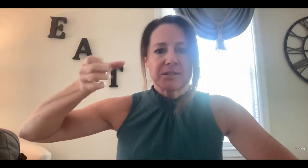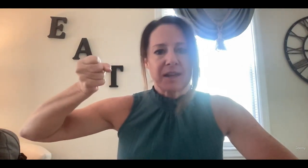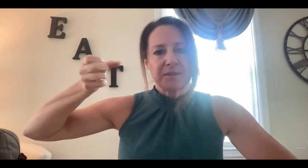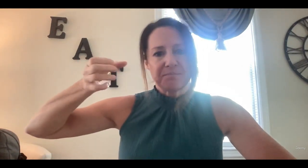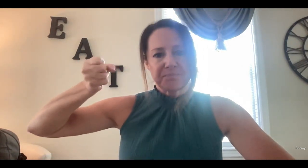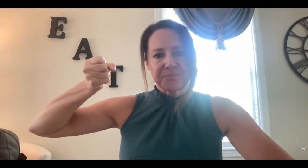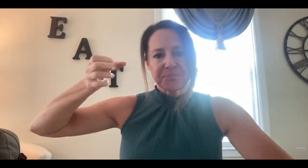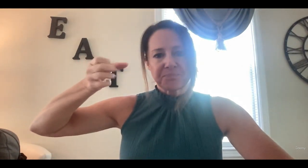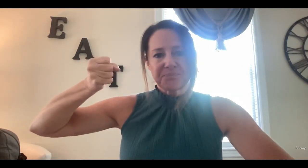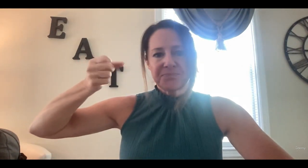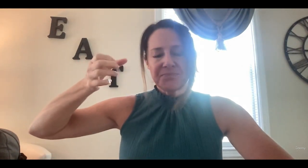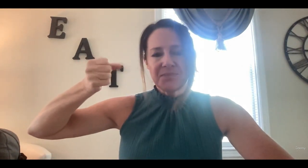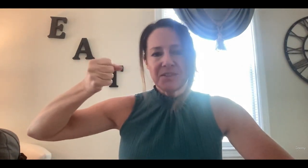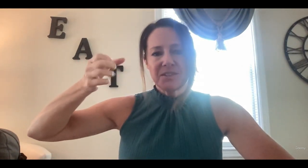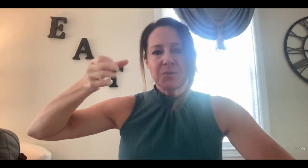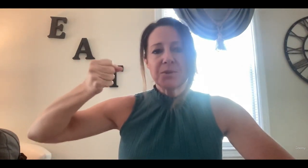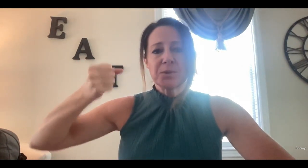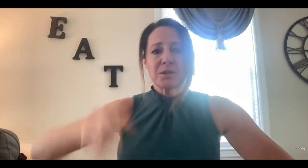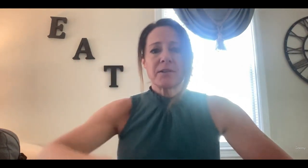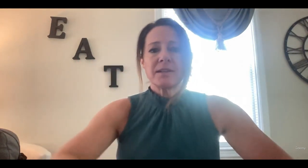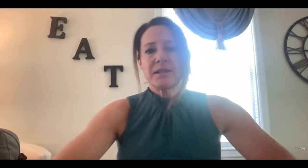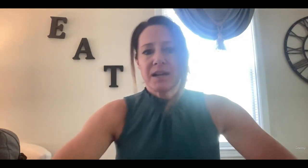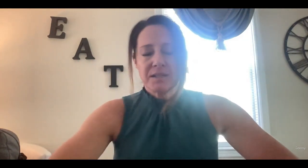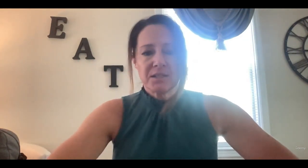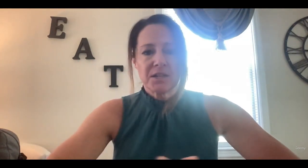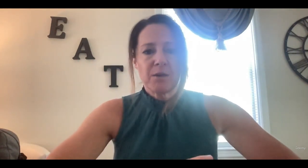sign. So those are great signs to help your